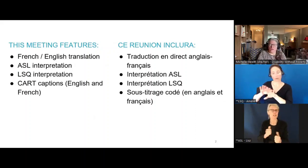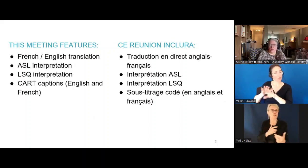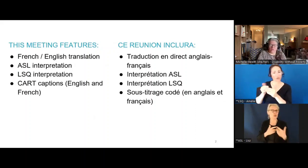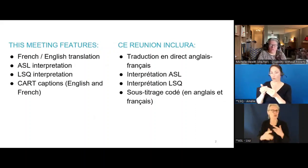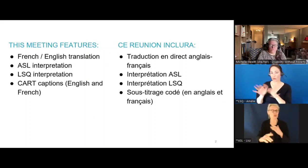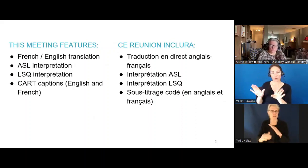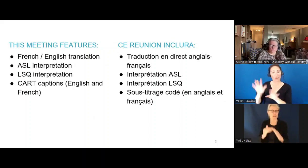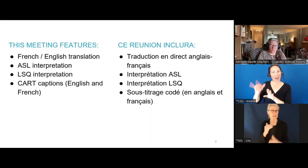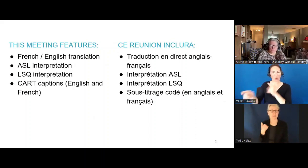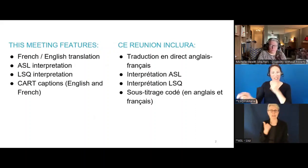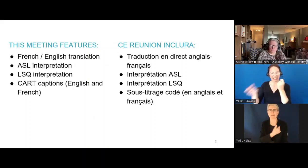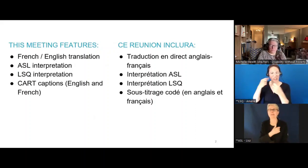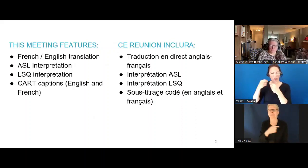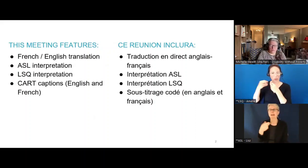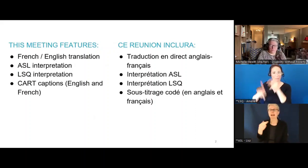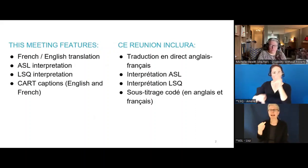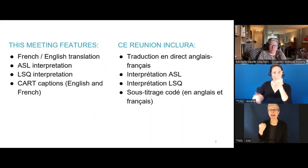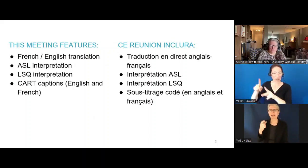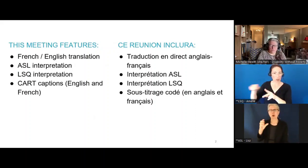at